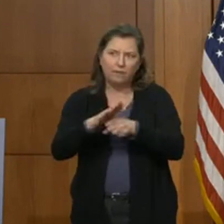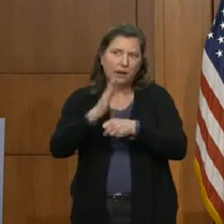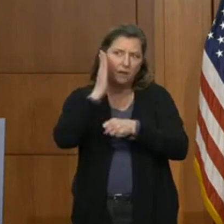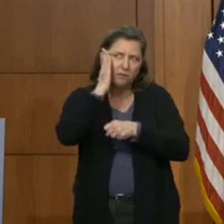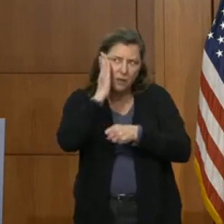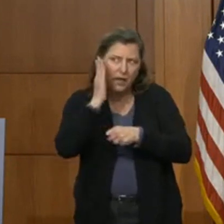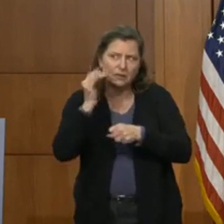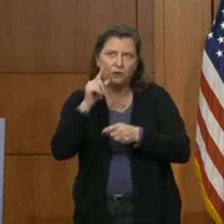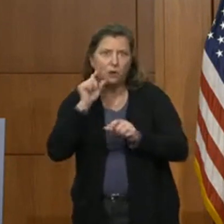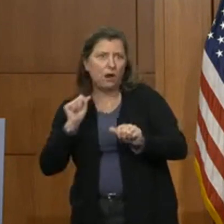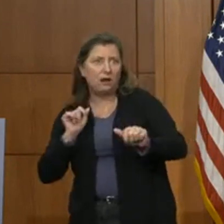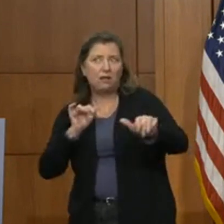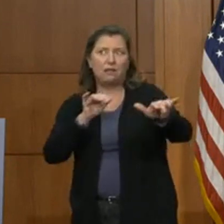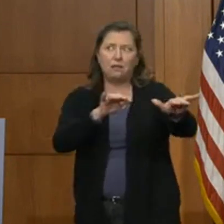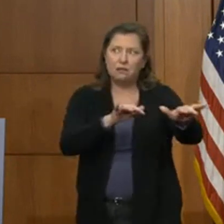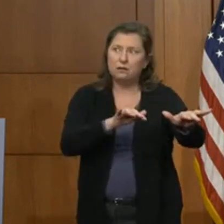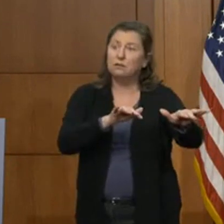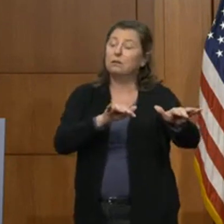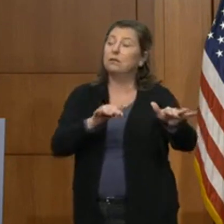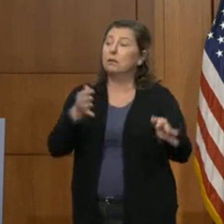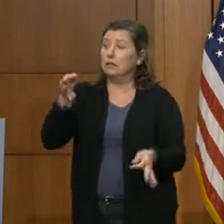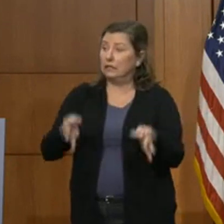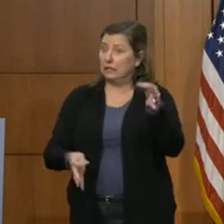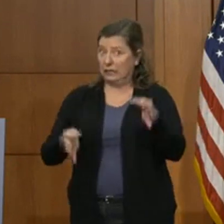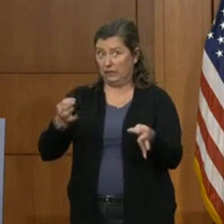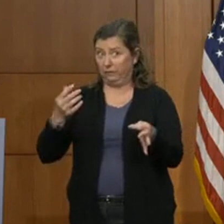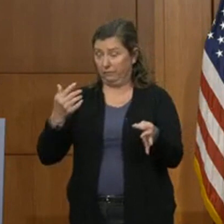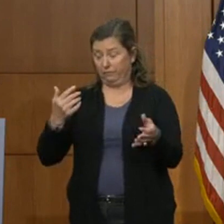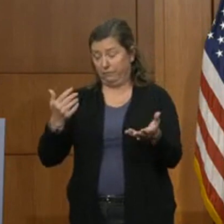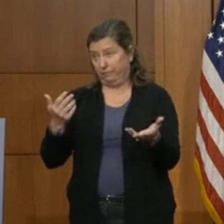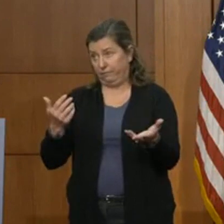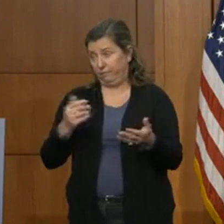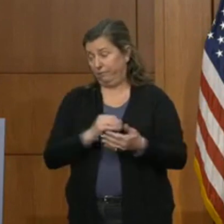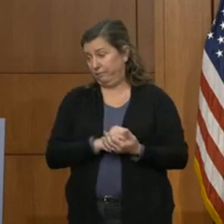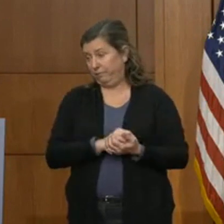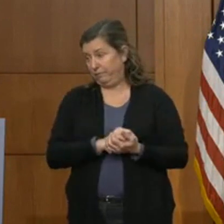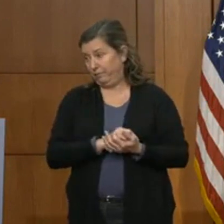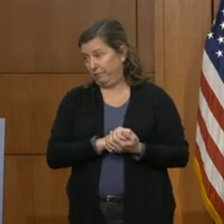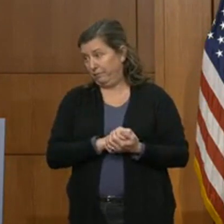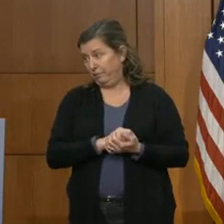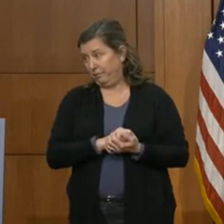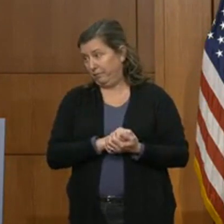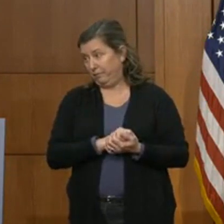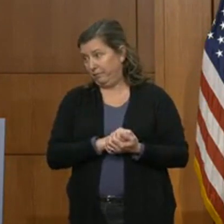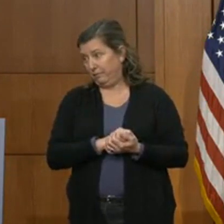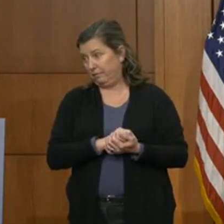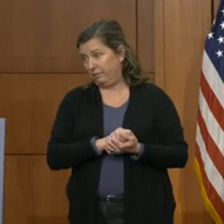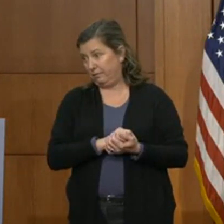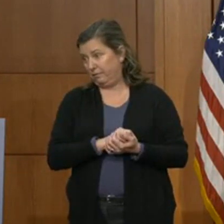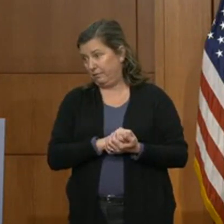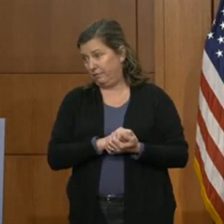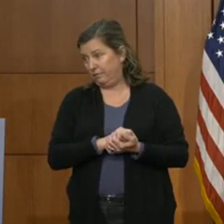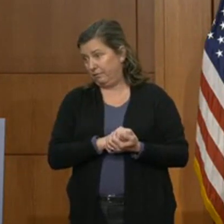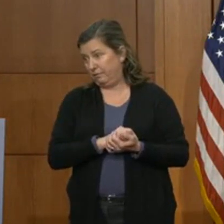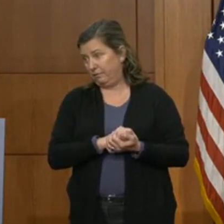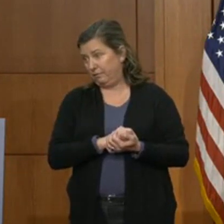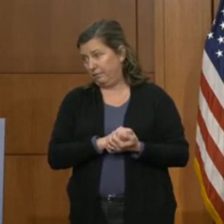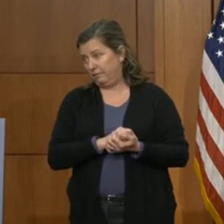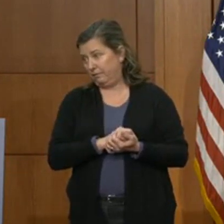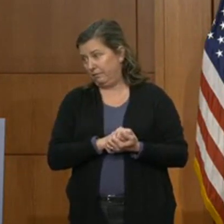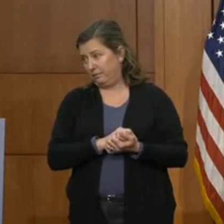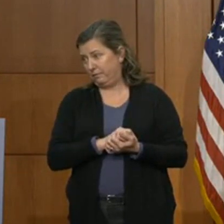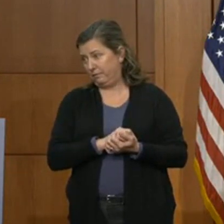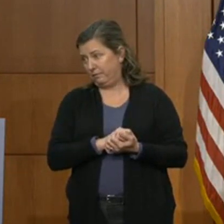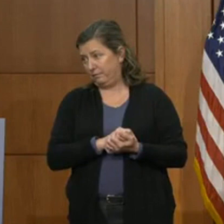and PPE. If we have been told that they can handle the surge, doesn't that mean that we should start looking